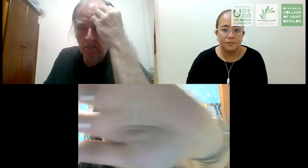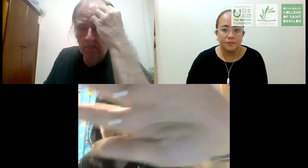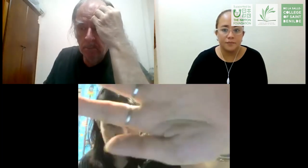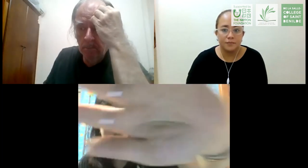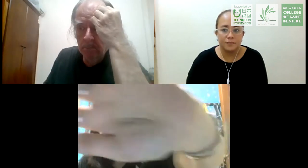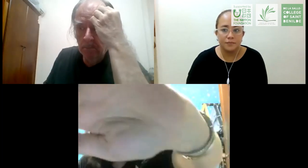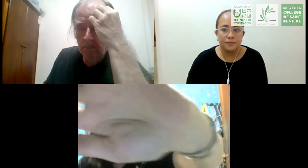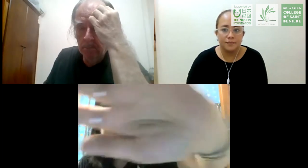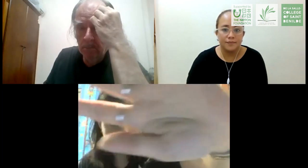hello.